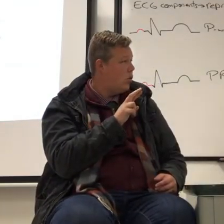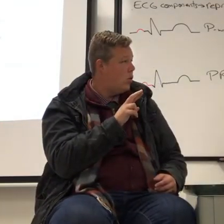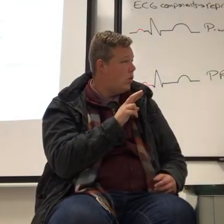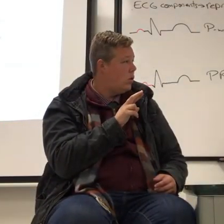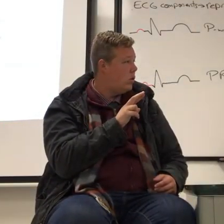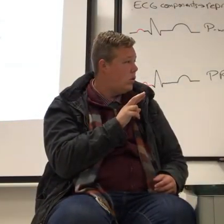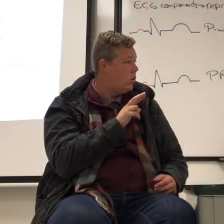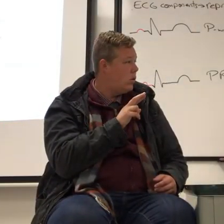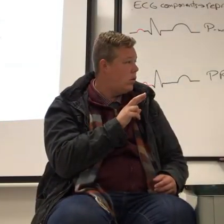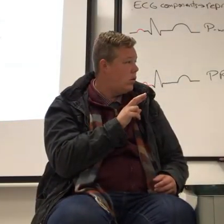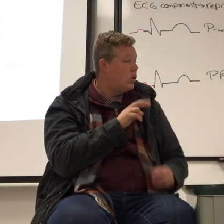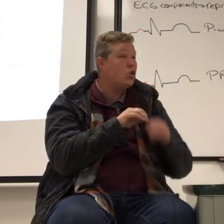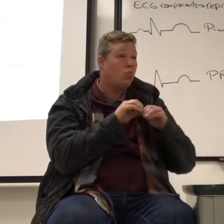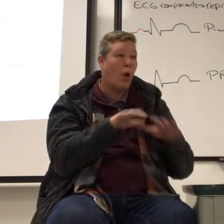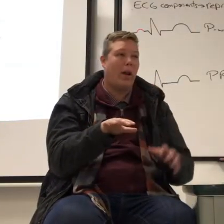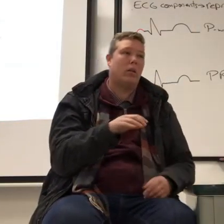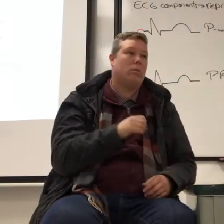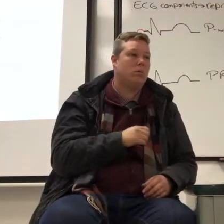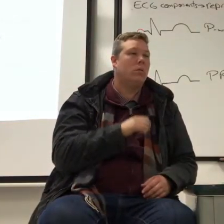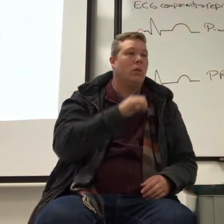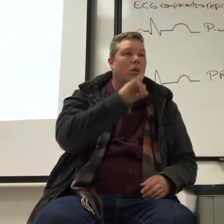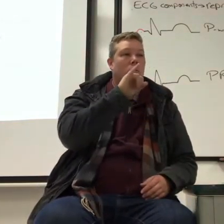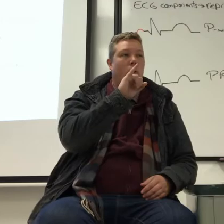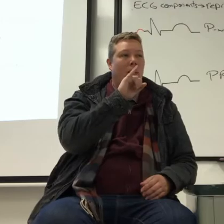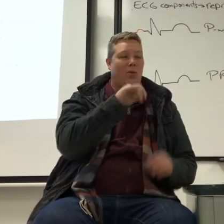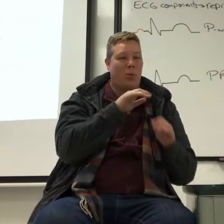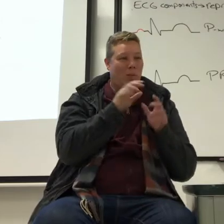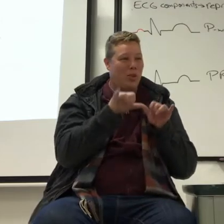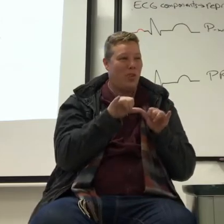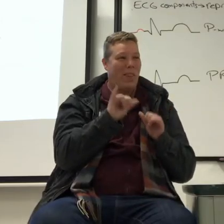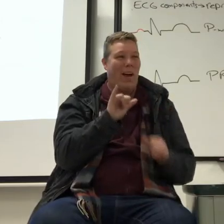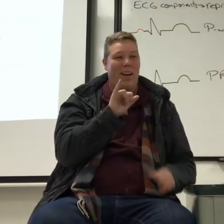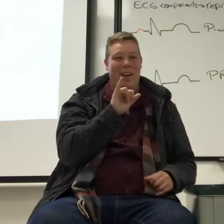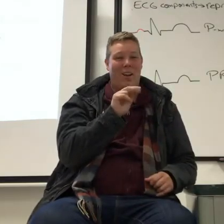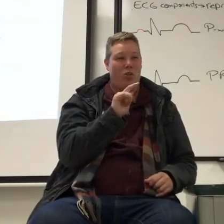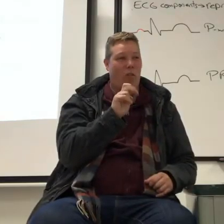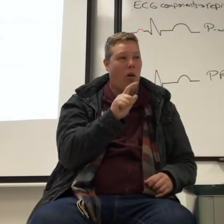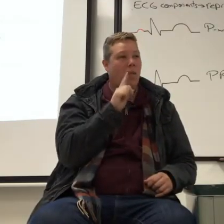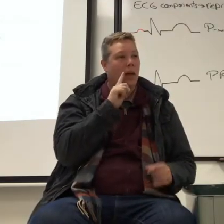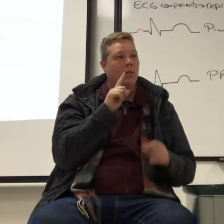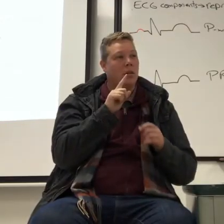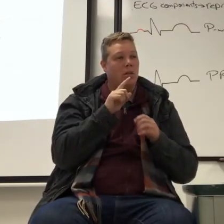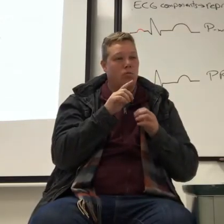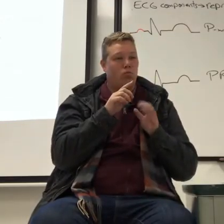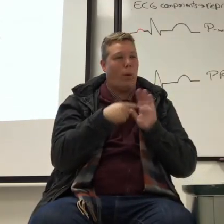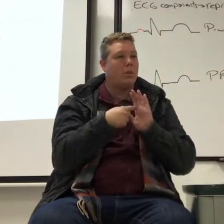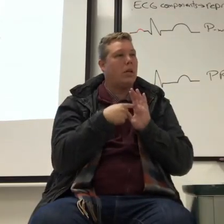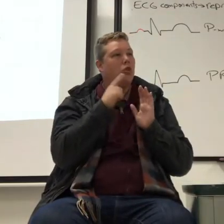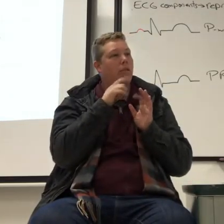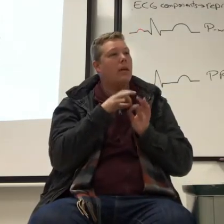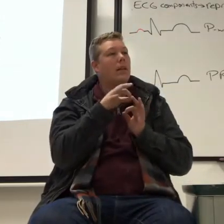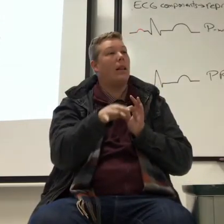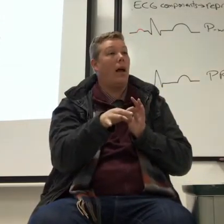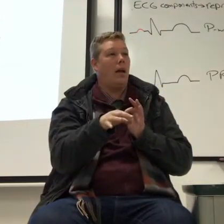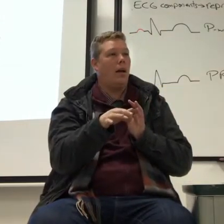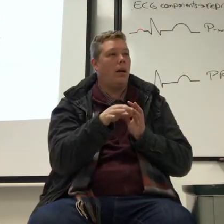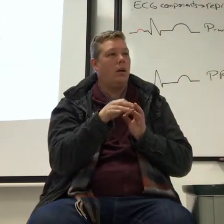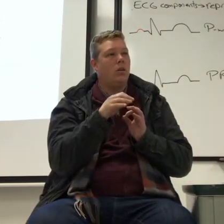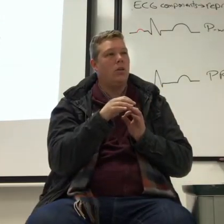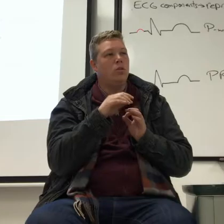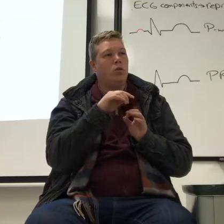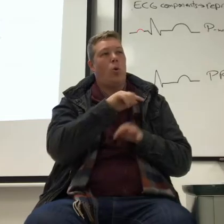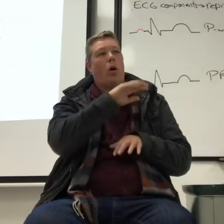When you measure the PR interval, this is a representation of the conduction delay, of the delay from getting down to the ventricles.